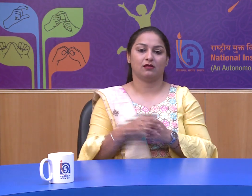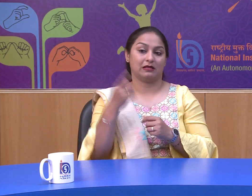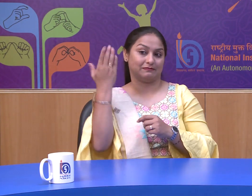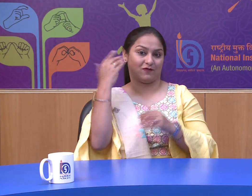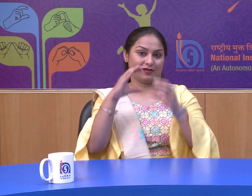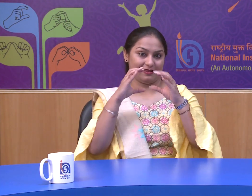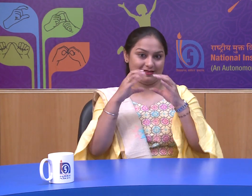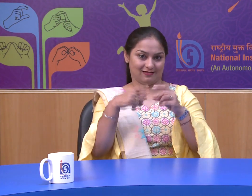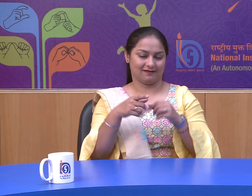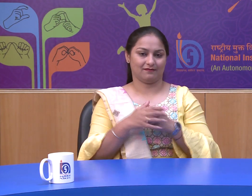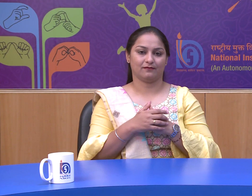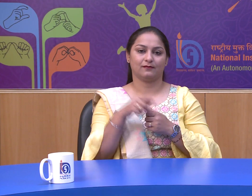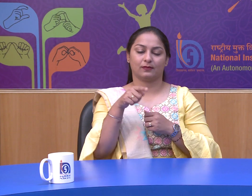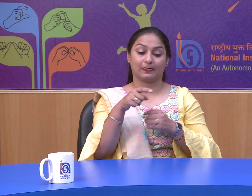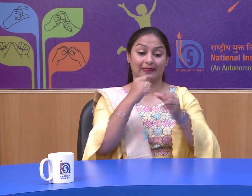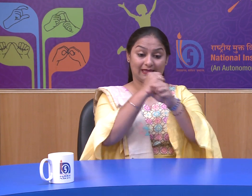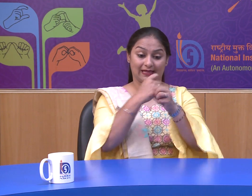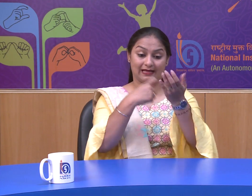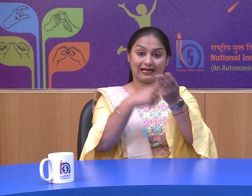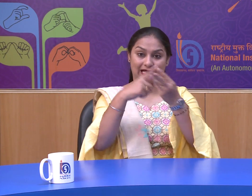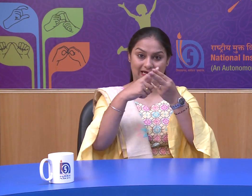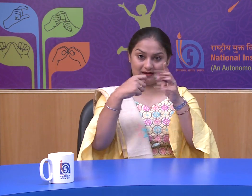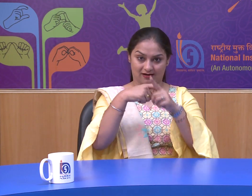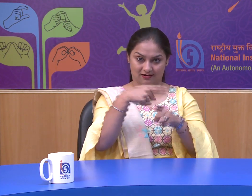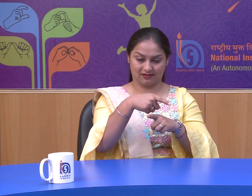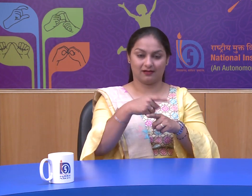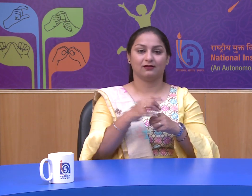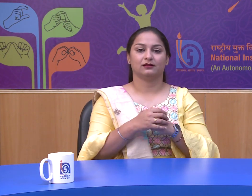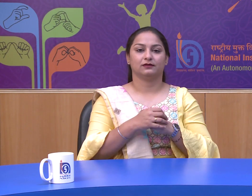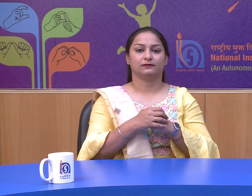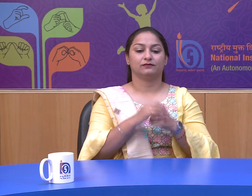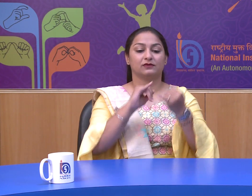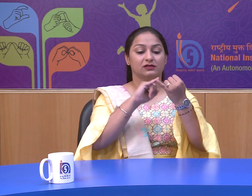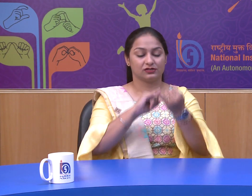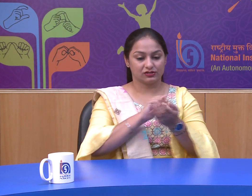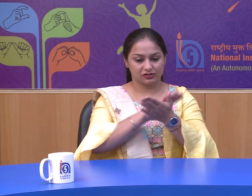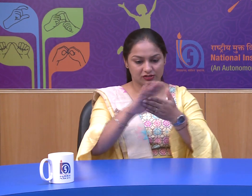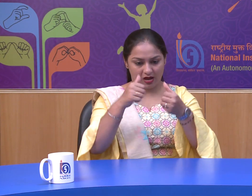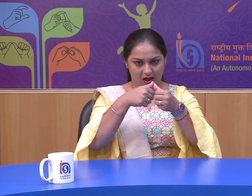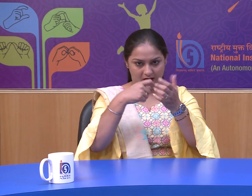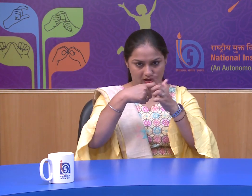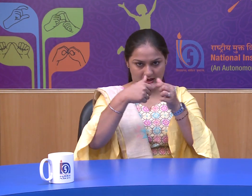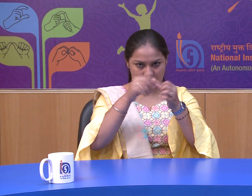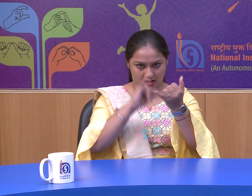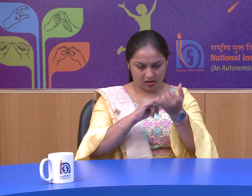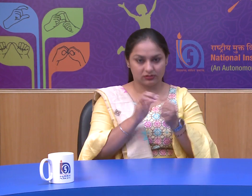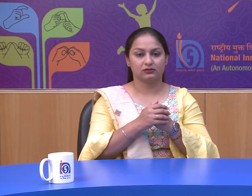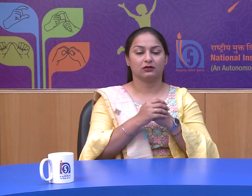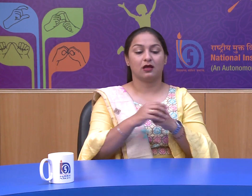sections that the Greeks, Shakas, Parthians and